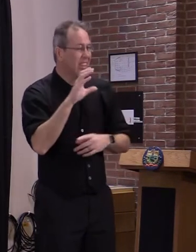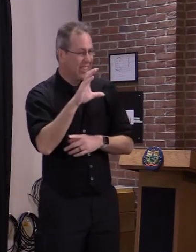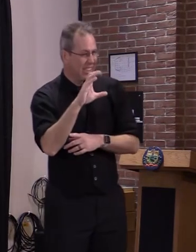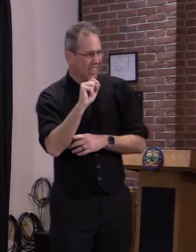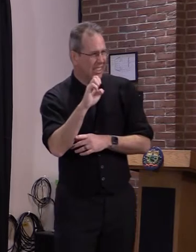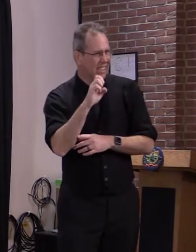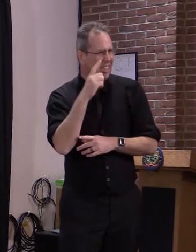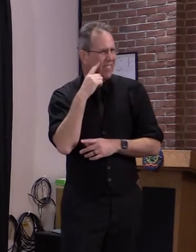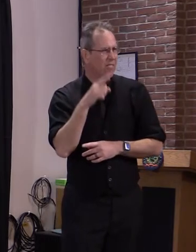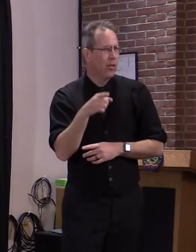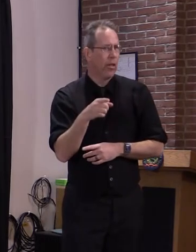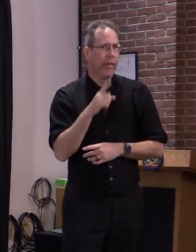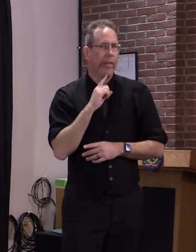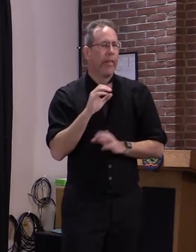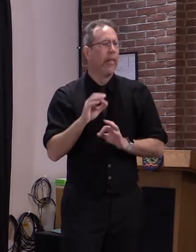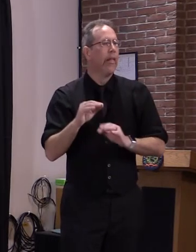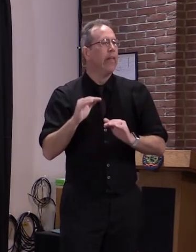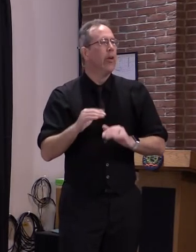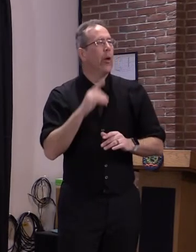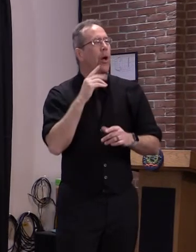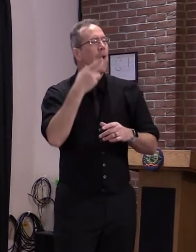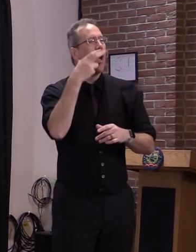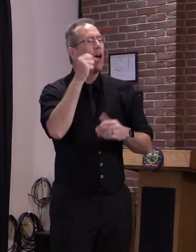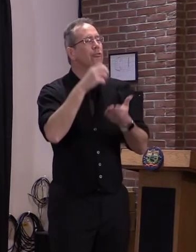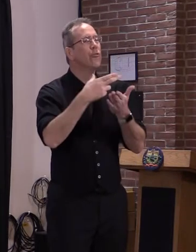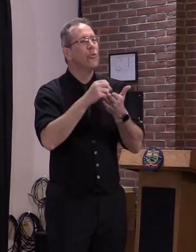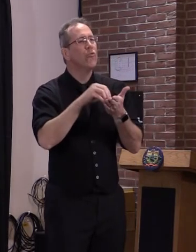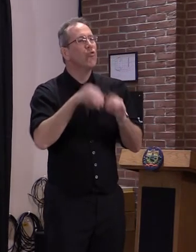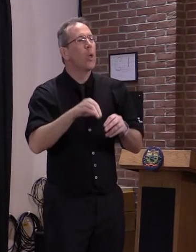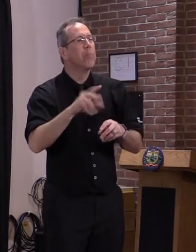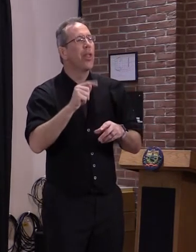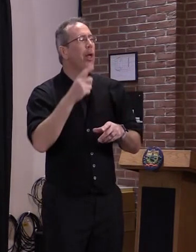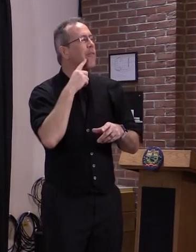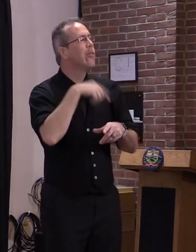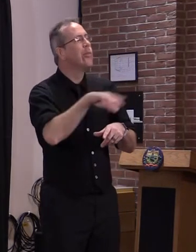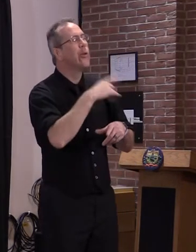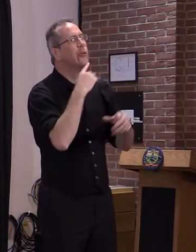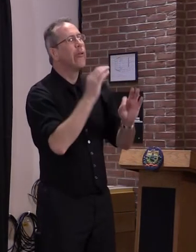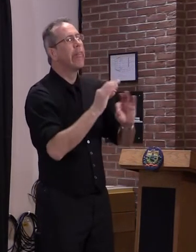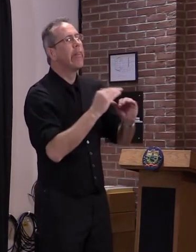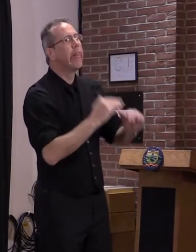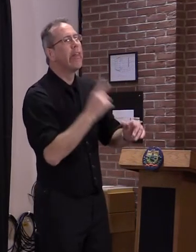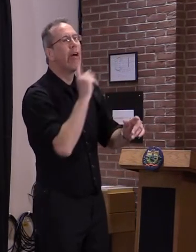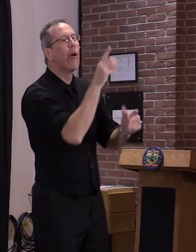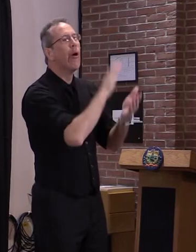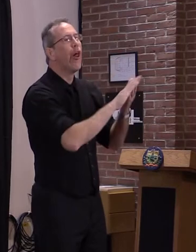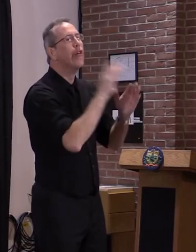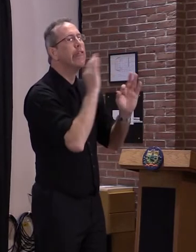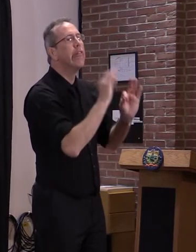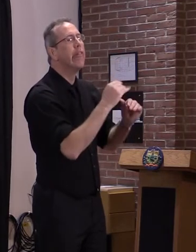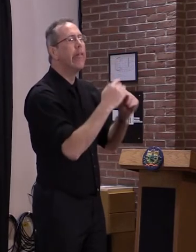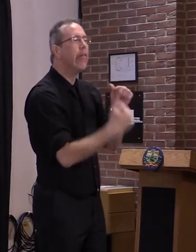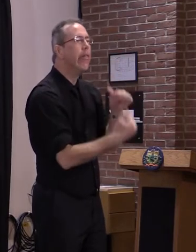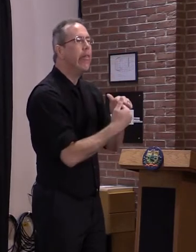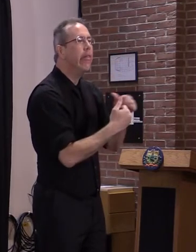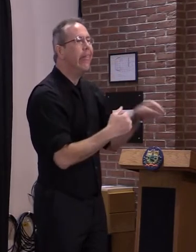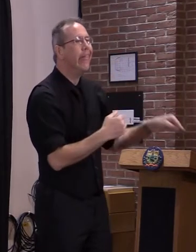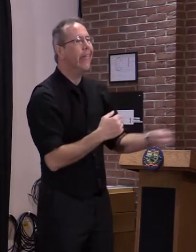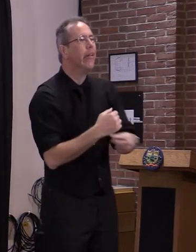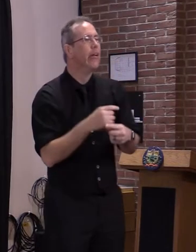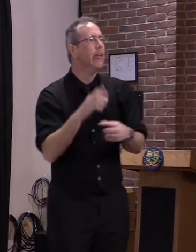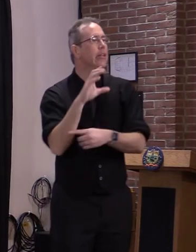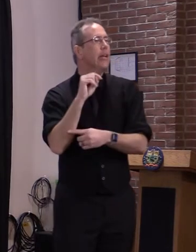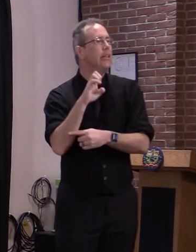CTE schools and those who enroll, because I said in some of my remarks, some of the most successful people I